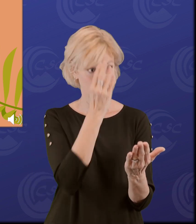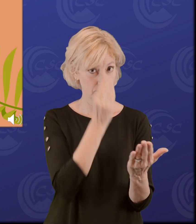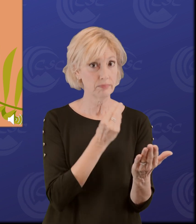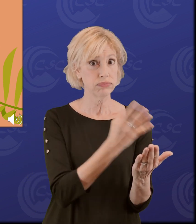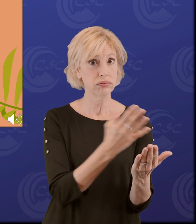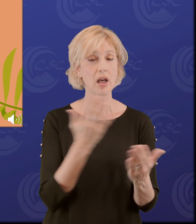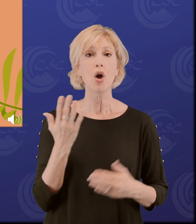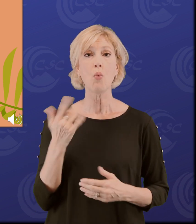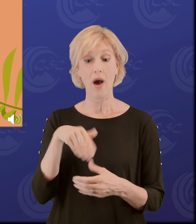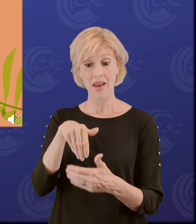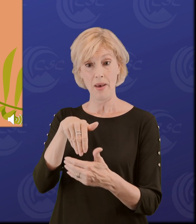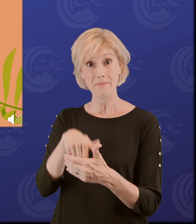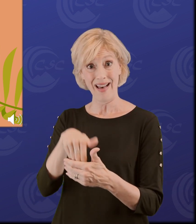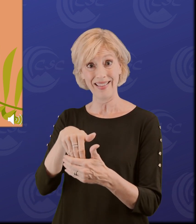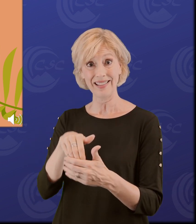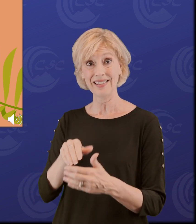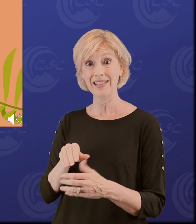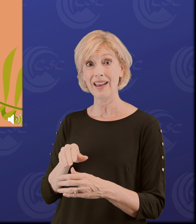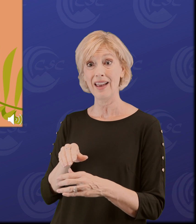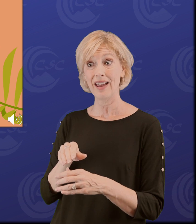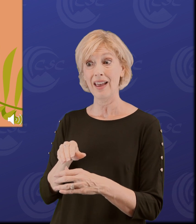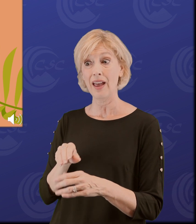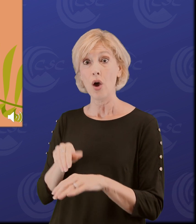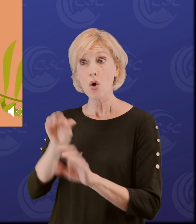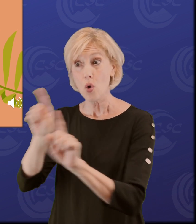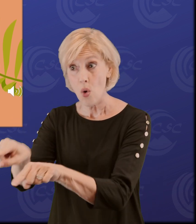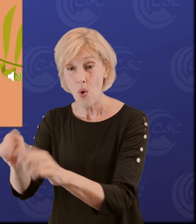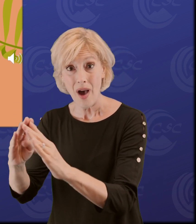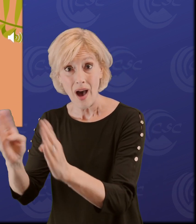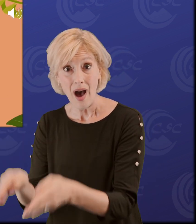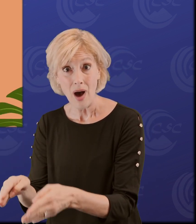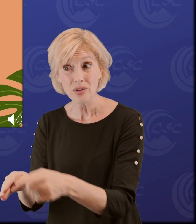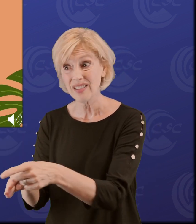election, be sure to update your voter registration.